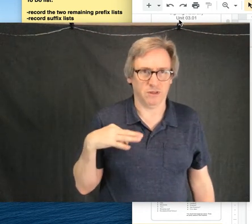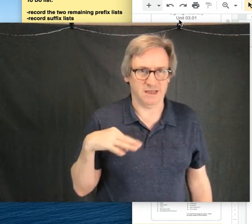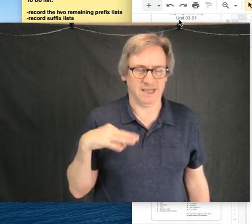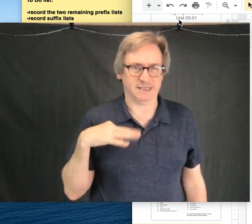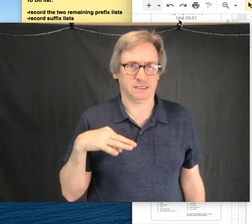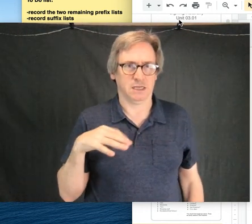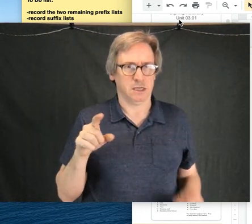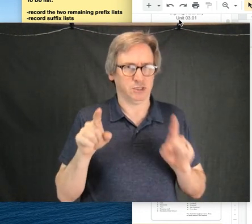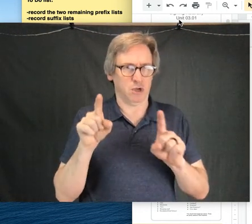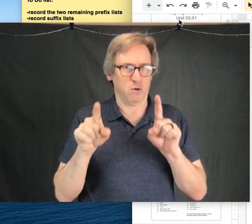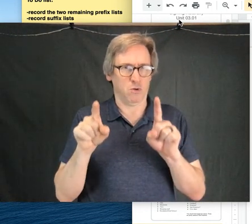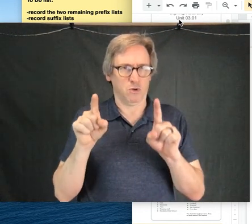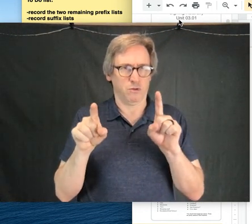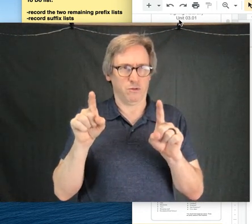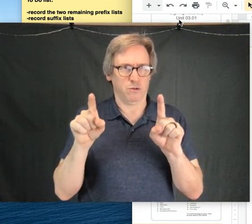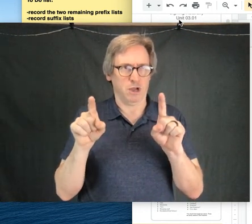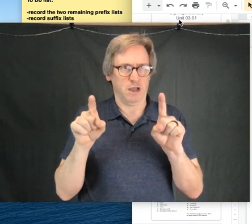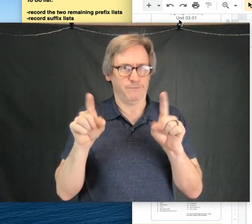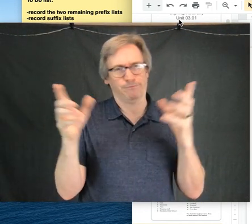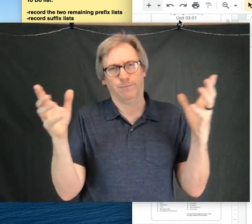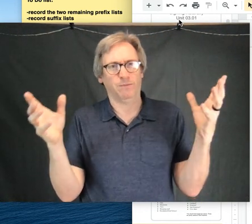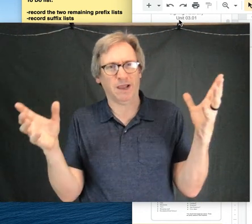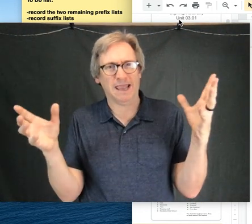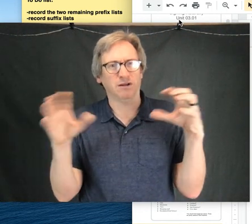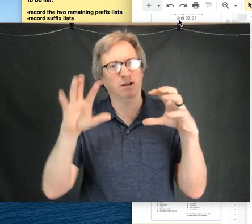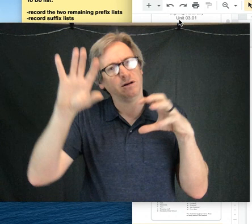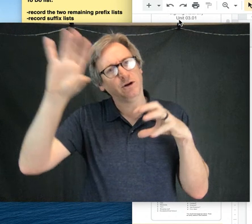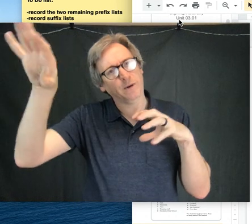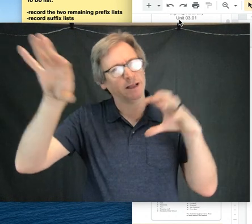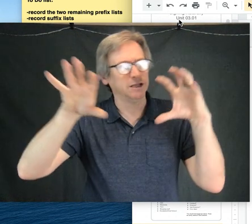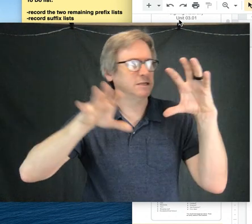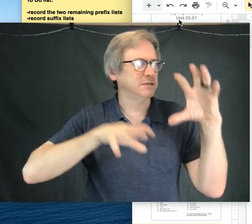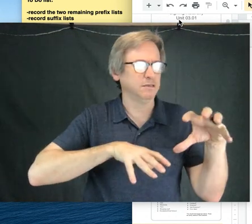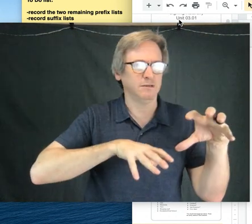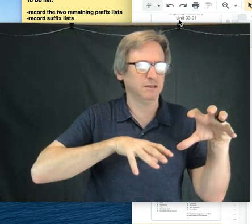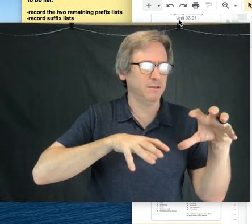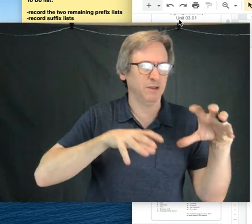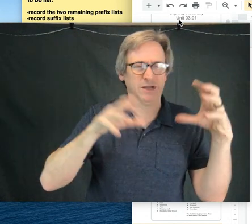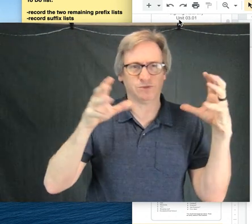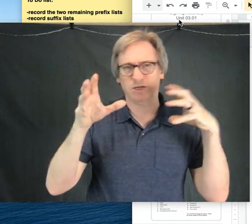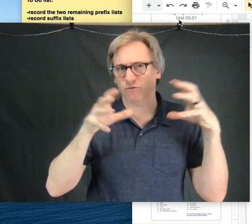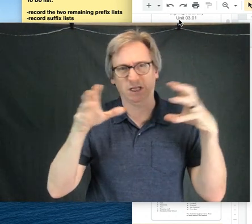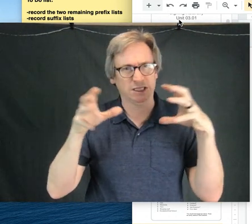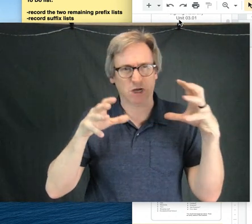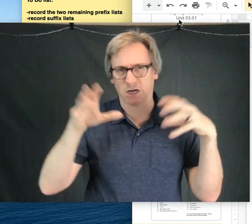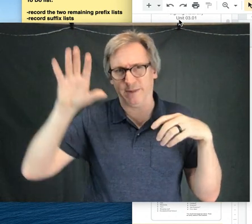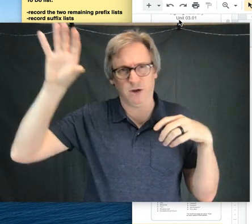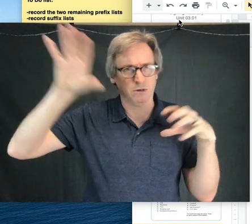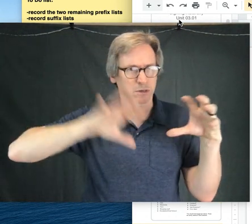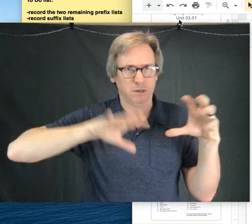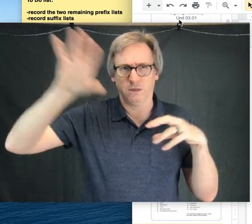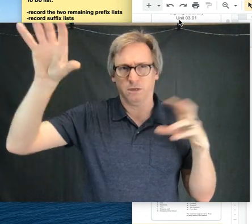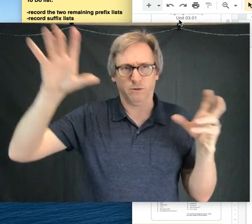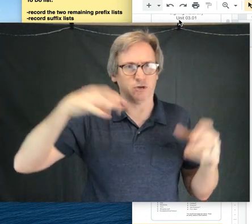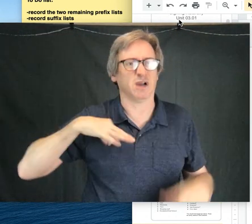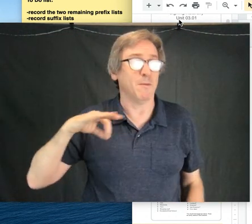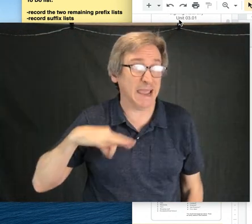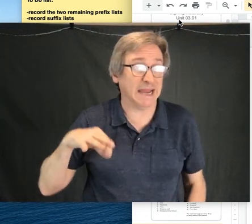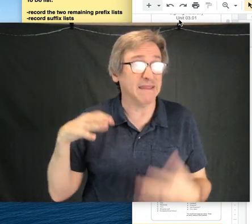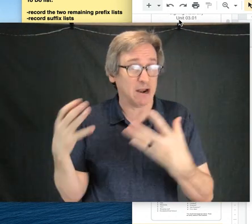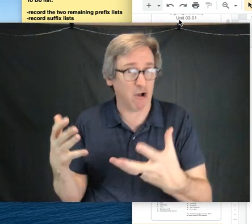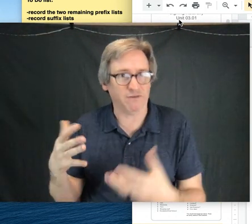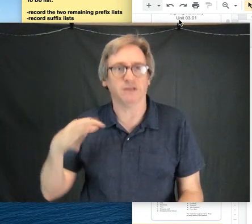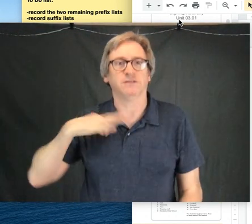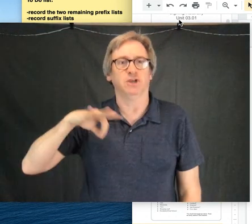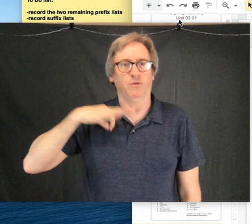also this. So, but again, New England, the Midwest, we don't talk about